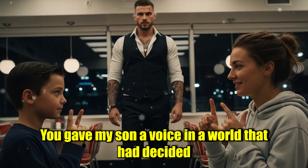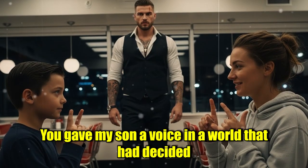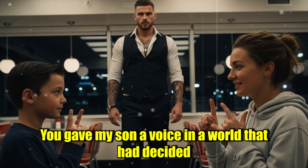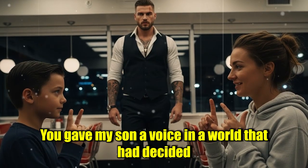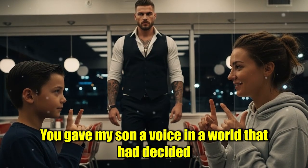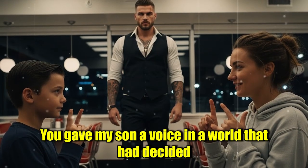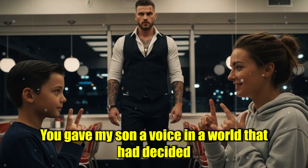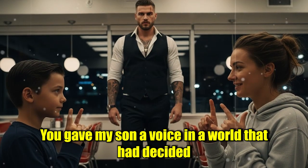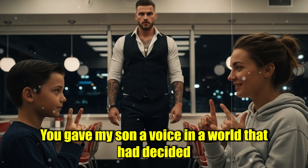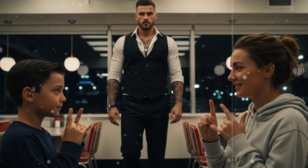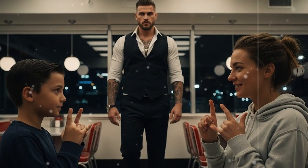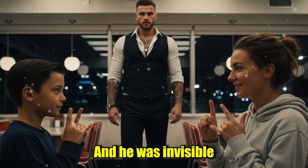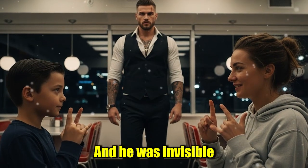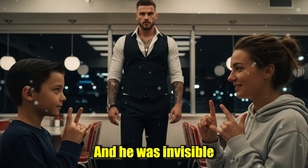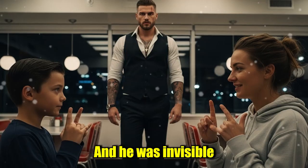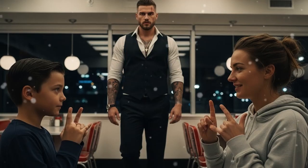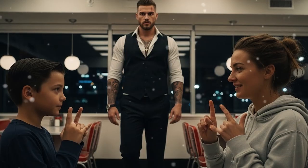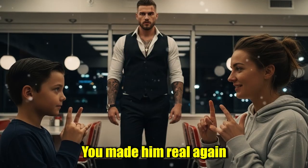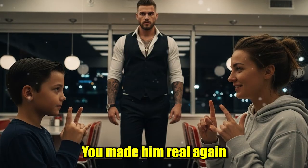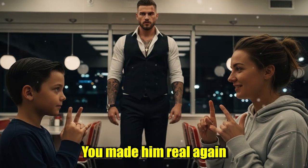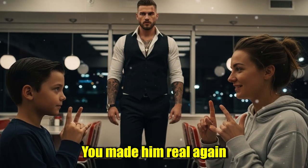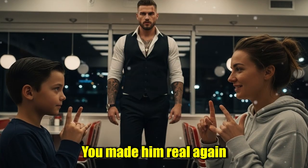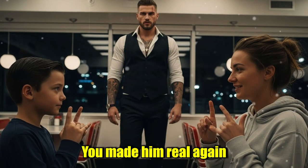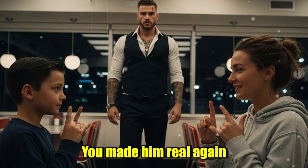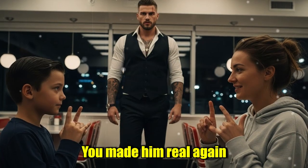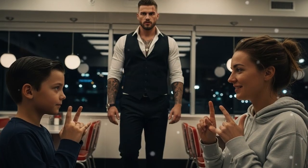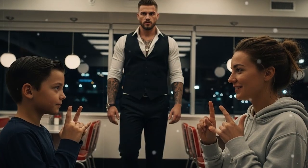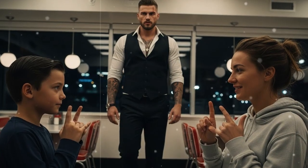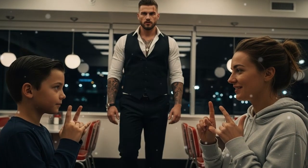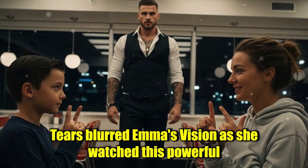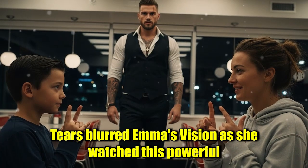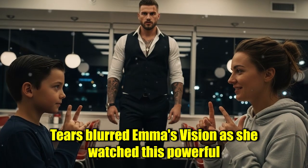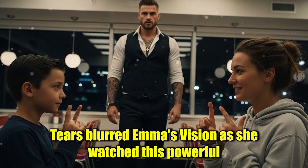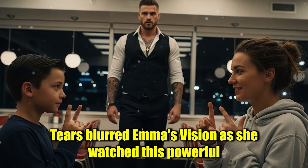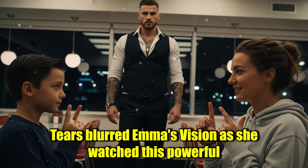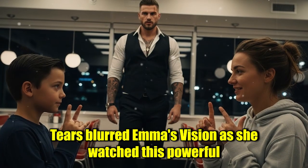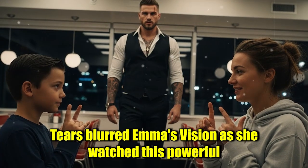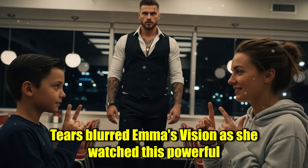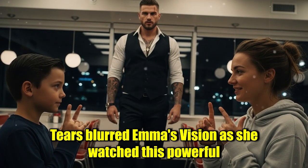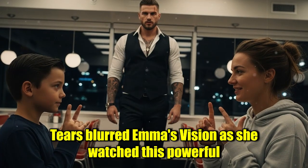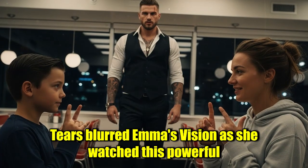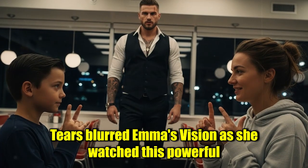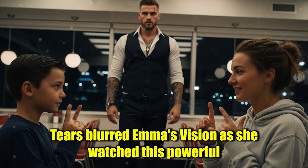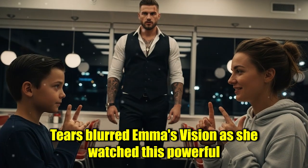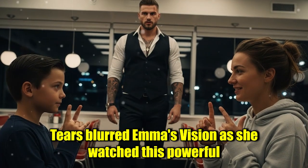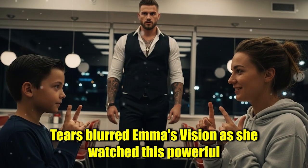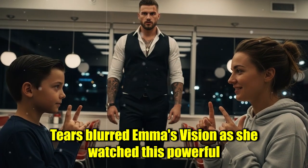in a world that had decided he was invisible. You made him real again. Tears blurred Emma's vision as she watched this